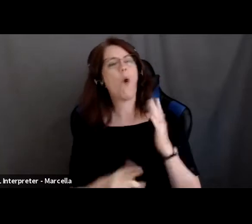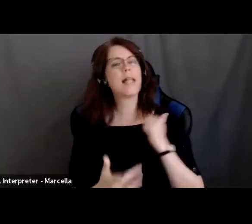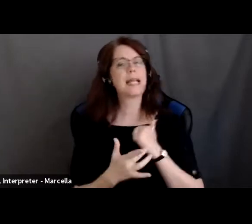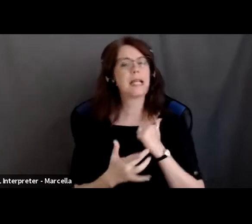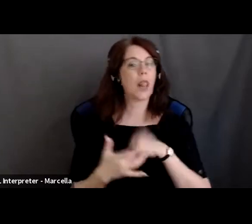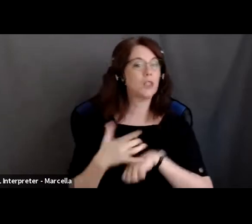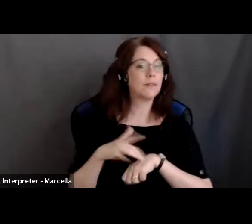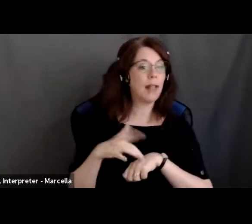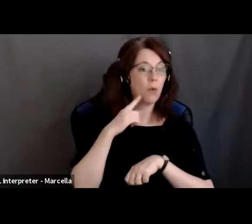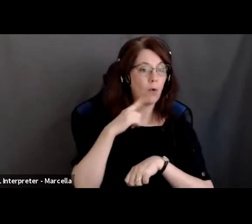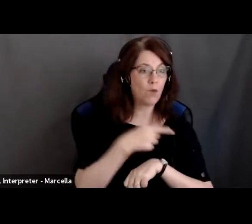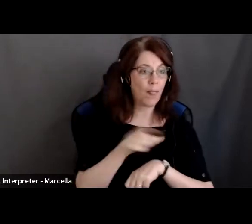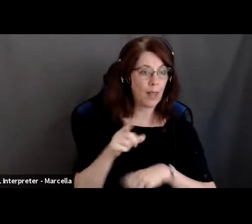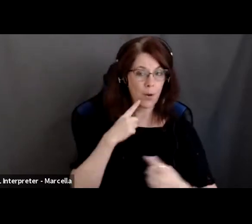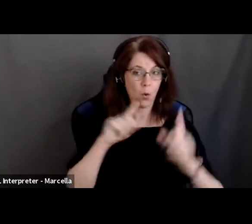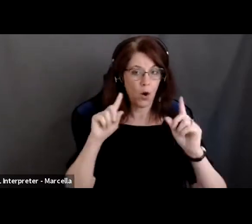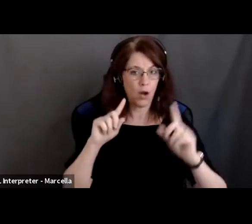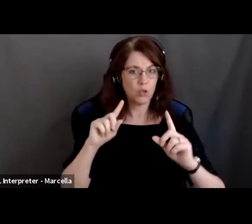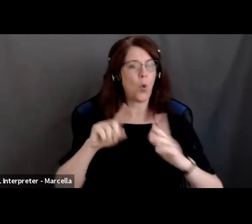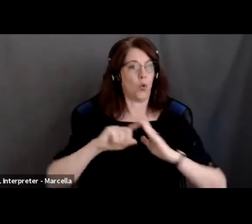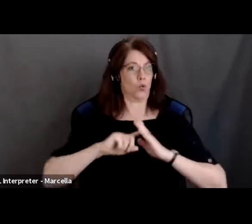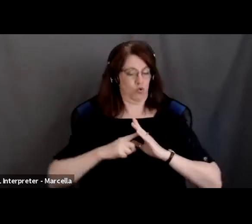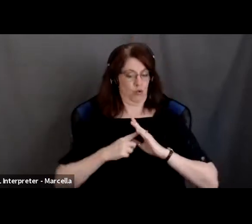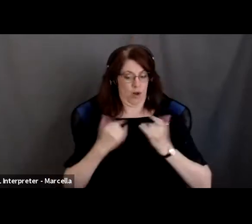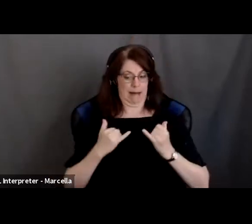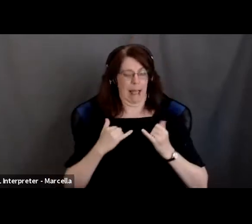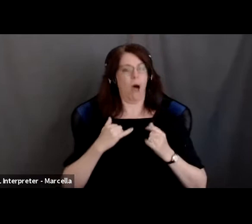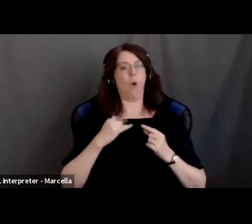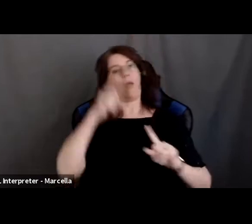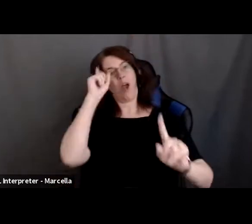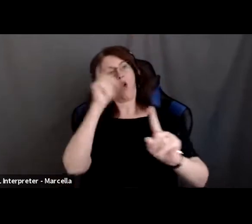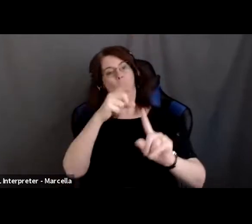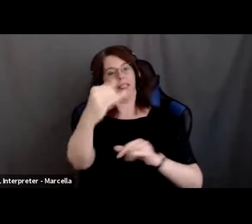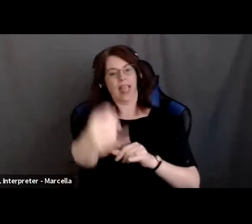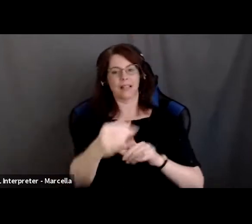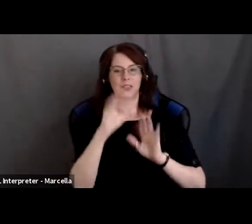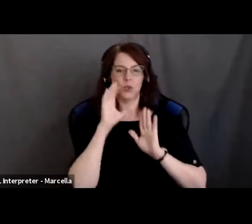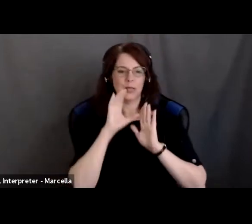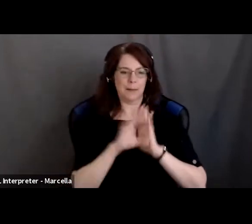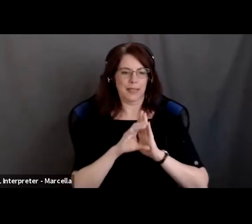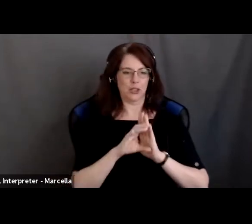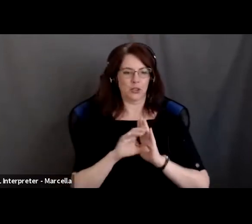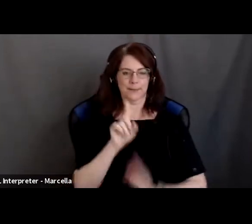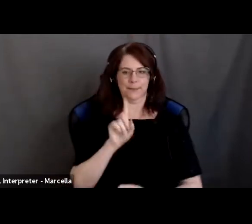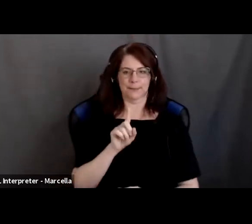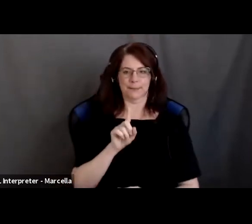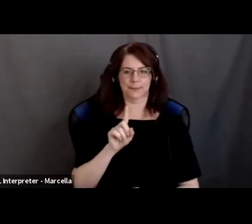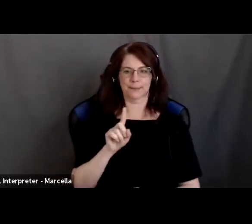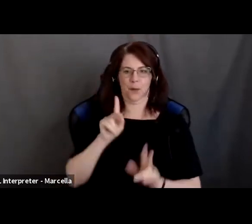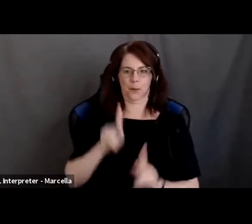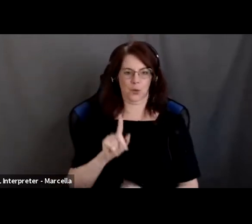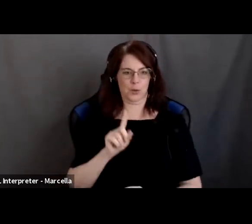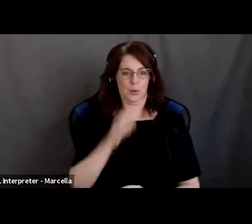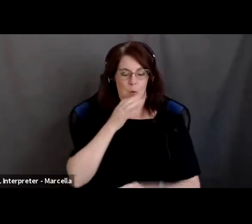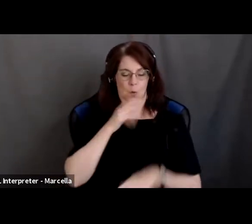options are going to work well for them are to begin with the end in mind. And there's an image here of a little stick figure who is getting ready